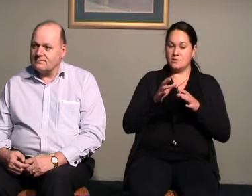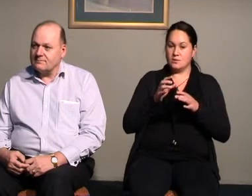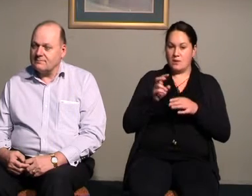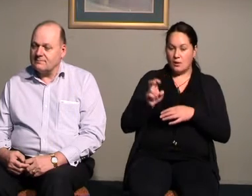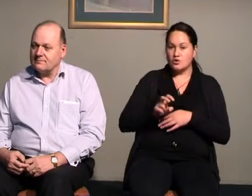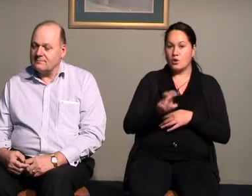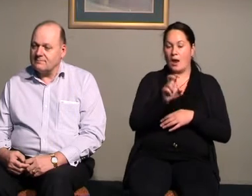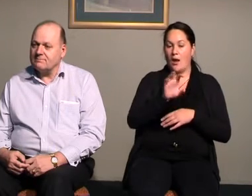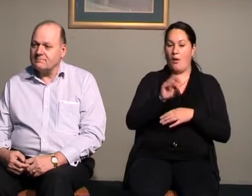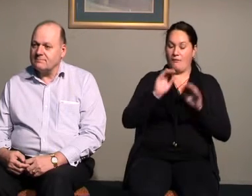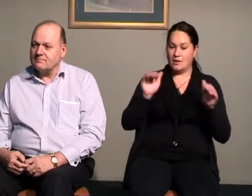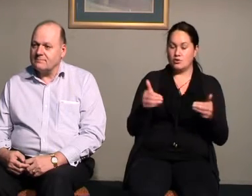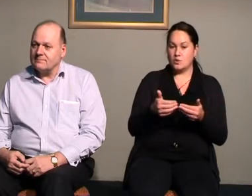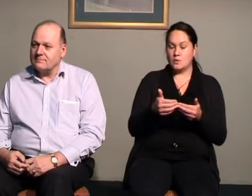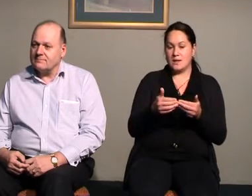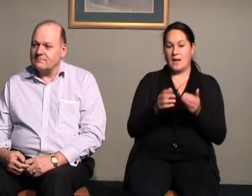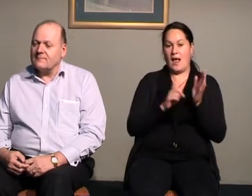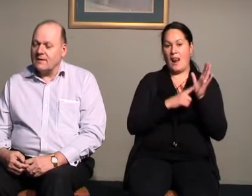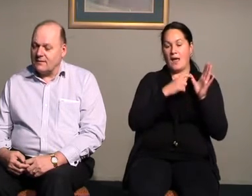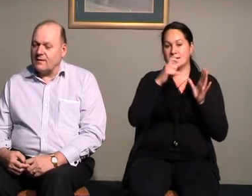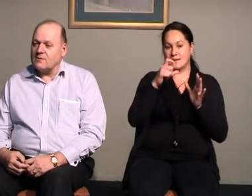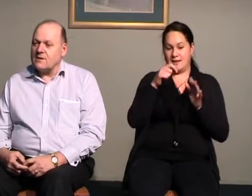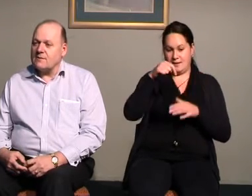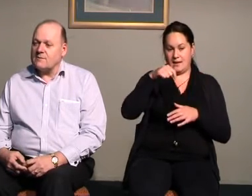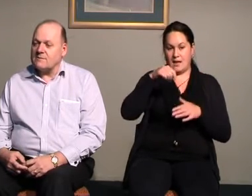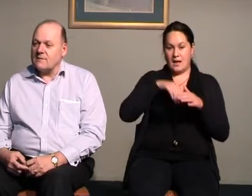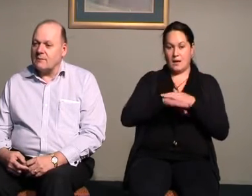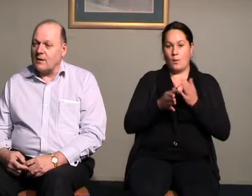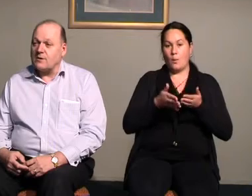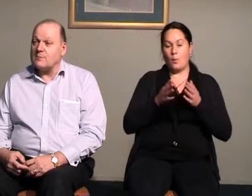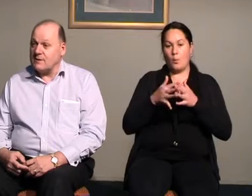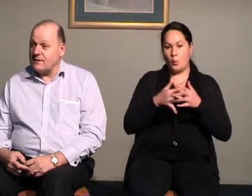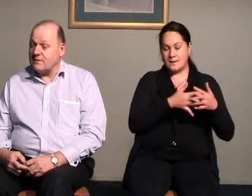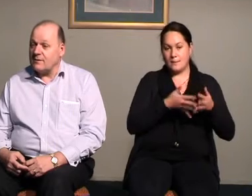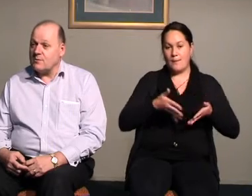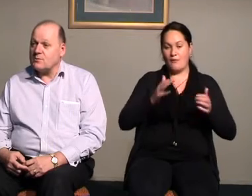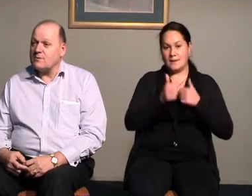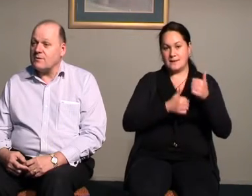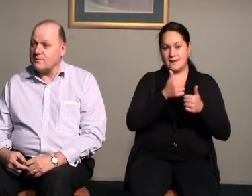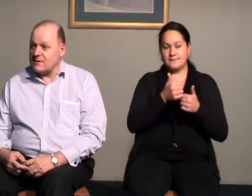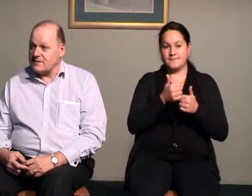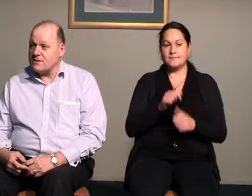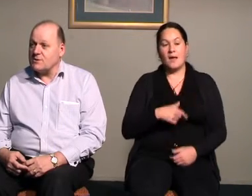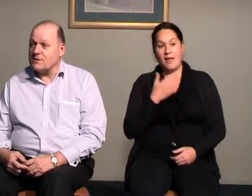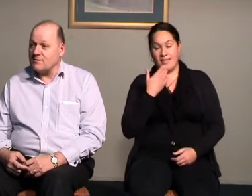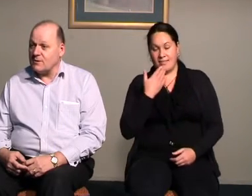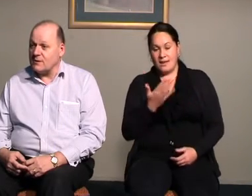introducing LAC in Western Bay Plenty. Thank you, Jenny. I'm delighted to be here, and I wish you all the very